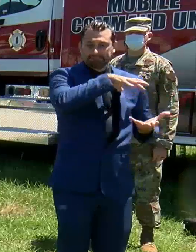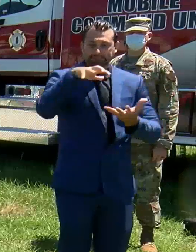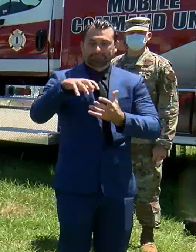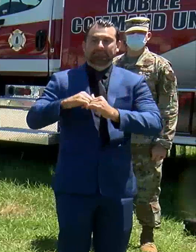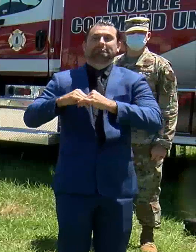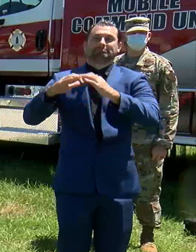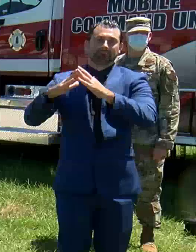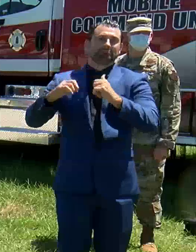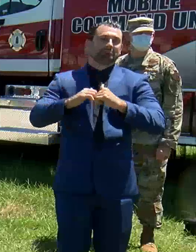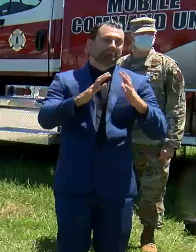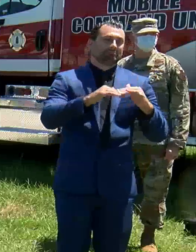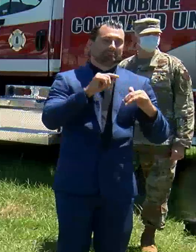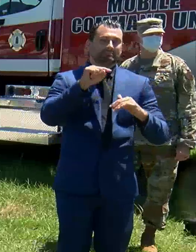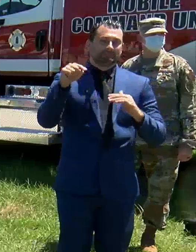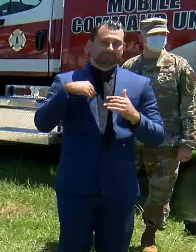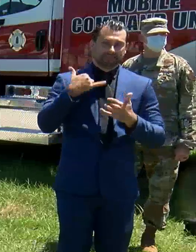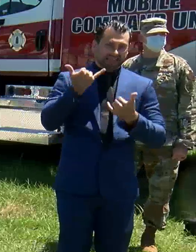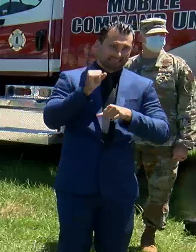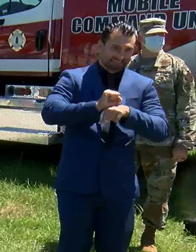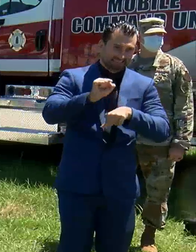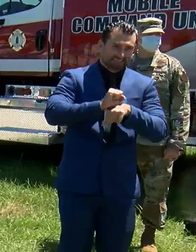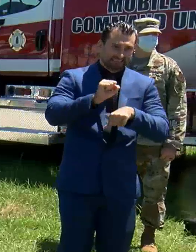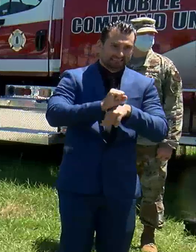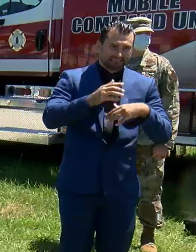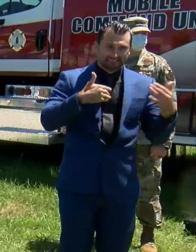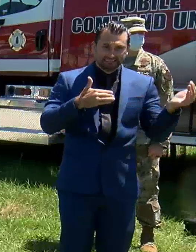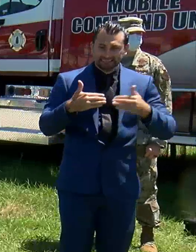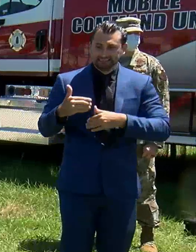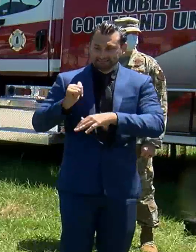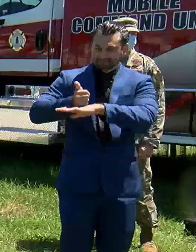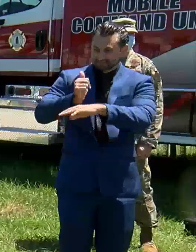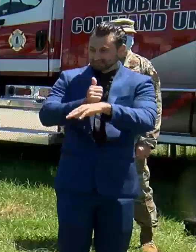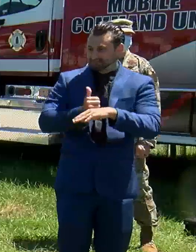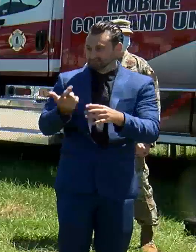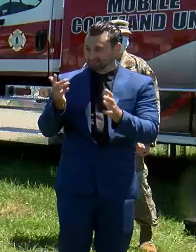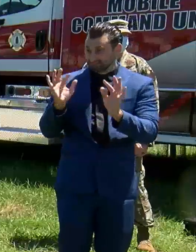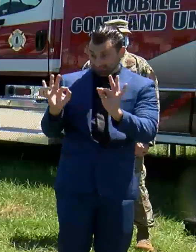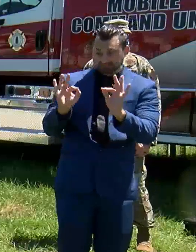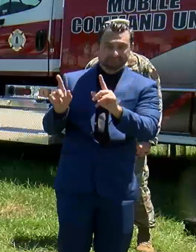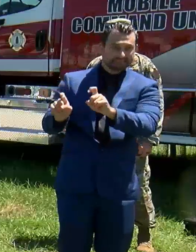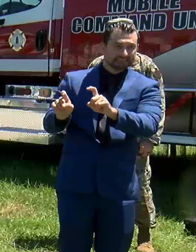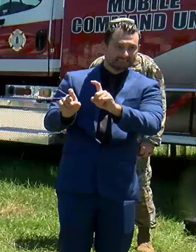to increase testing as much as possible. And the governor's talked about that obviously in his